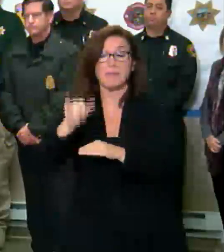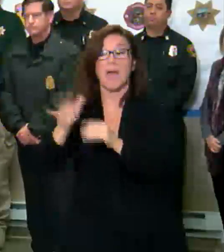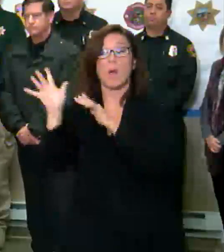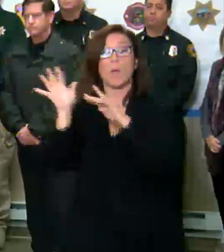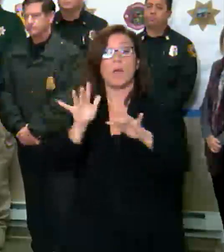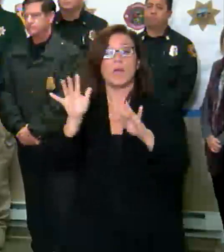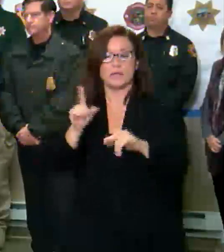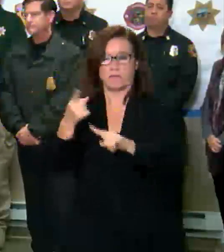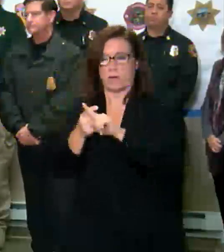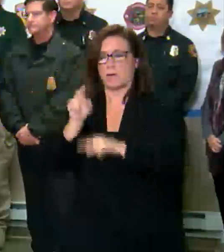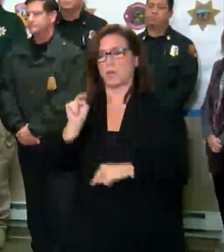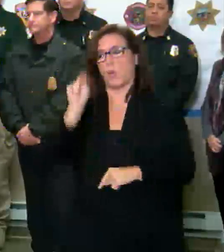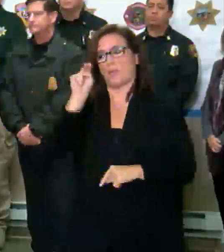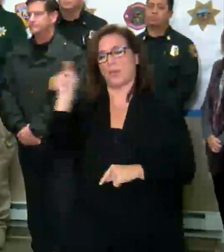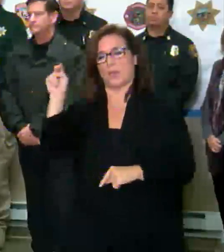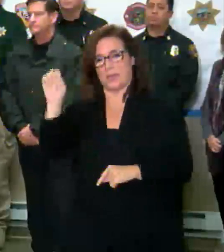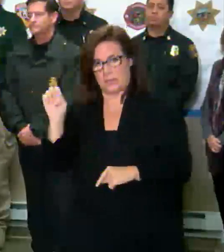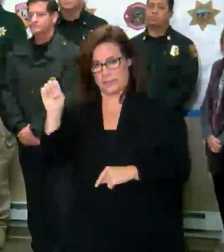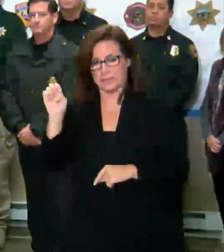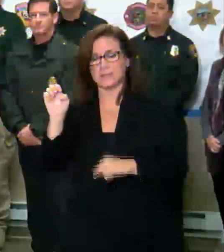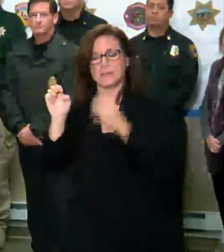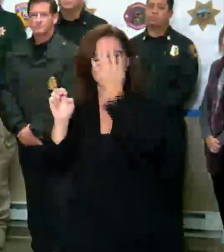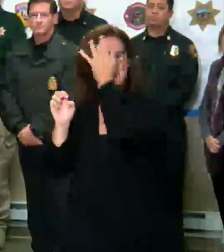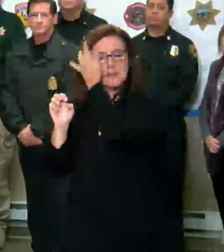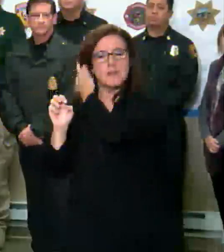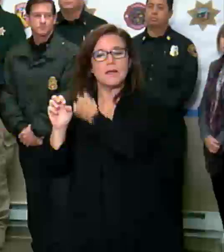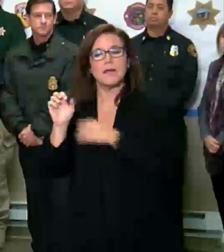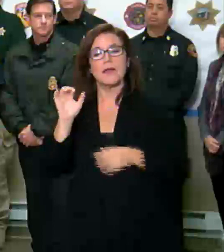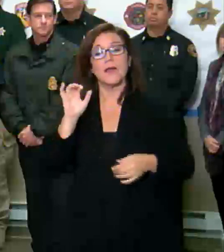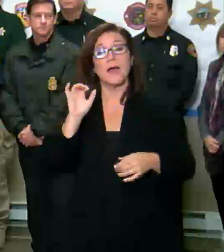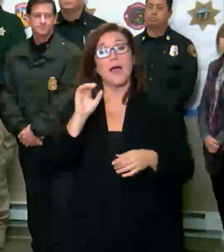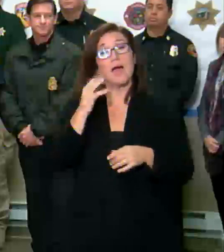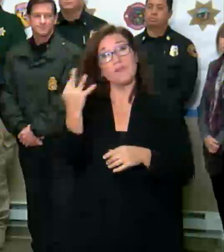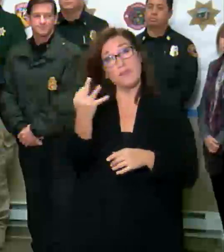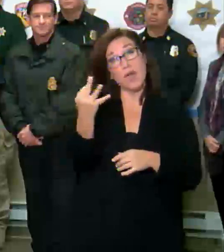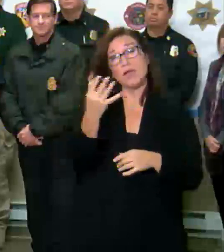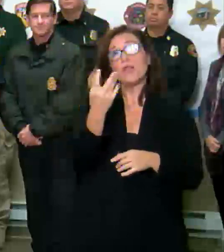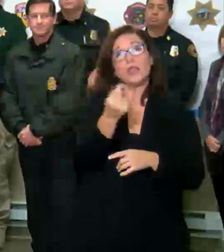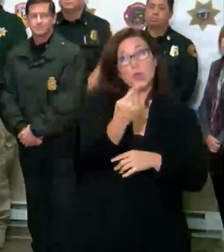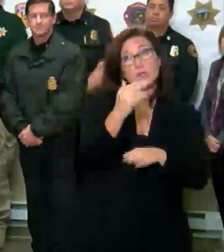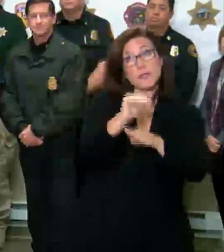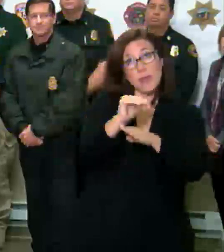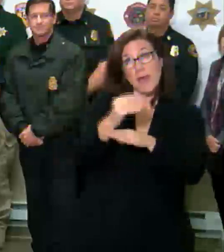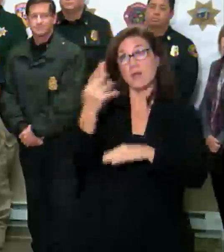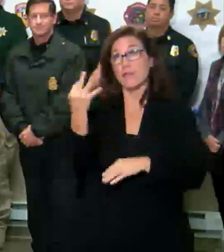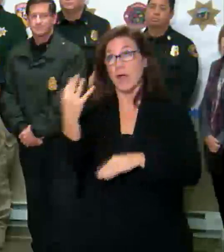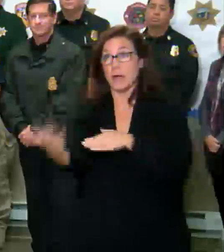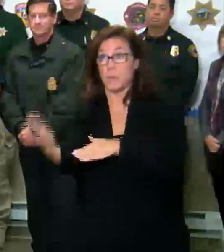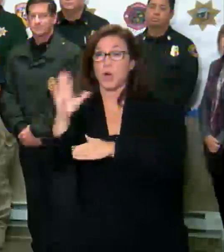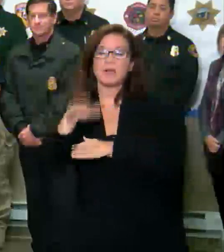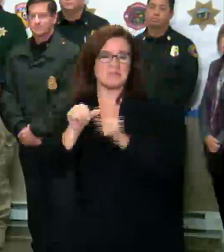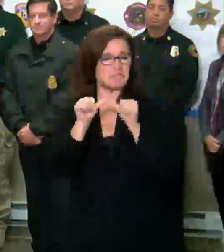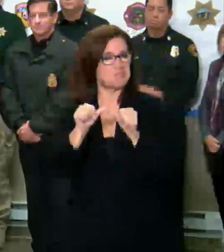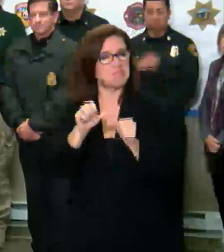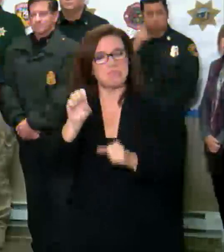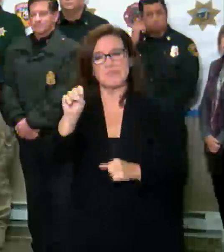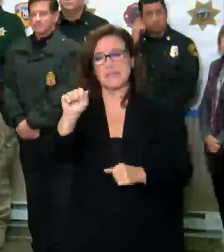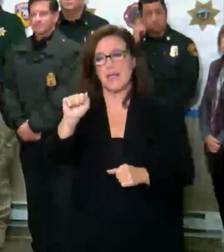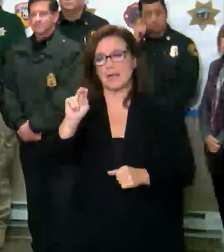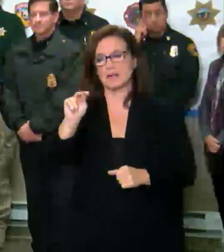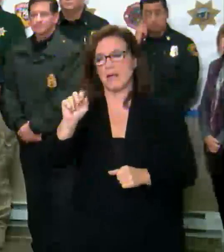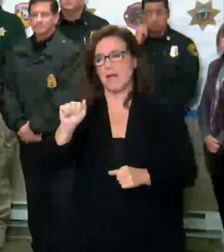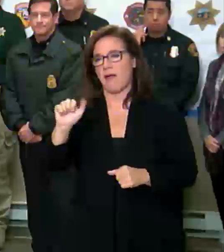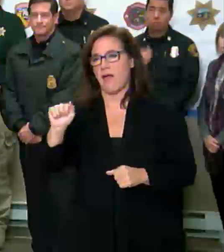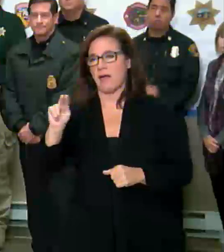northeast direction, and we have the continuation of the Santa Ana winds Thursday night into Friday morning. With those winds we are experiencing, we